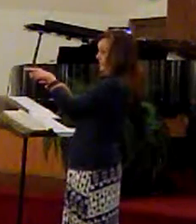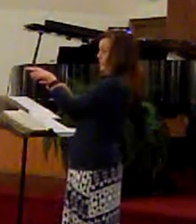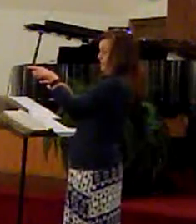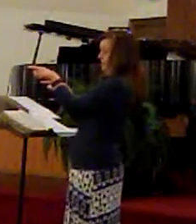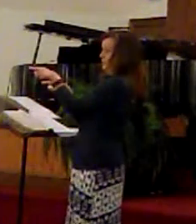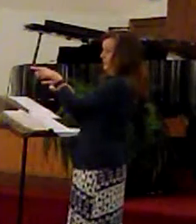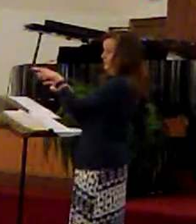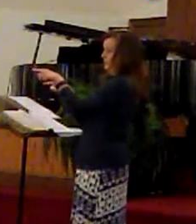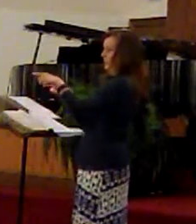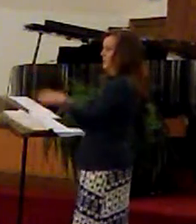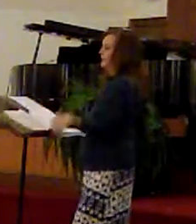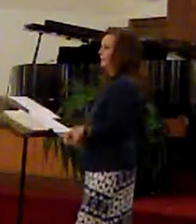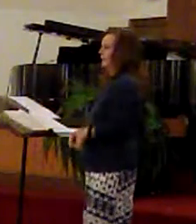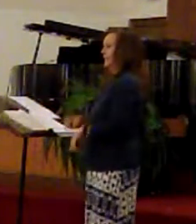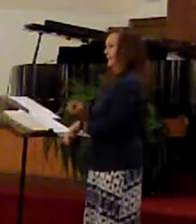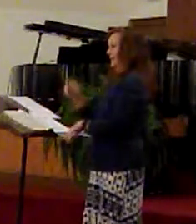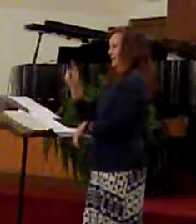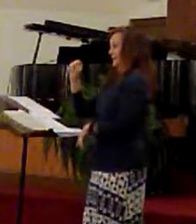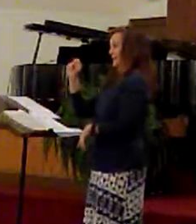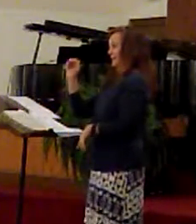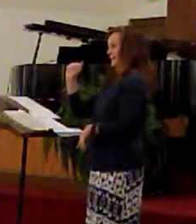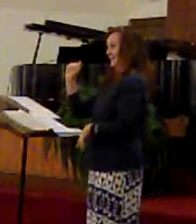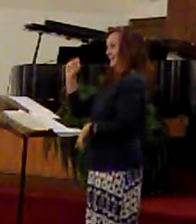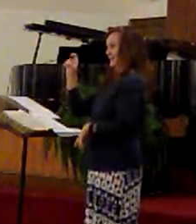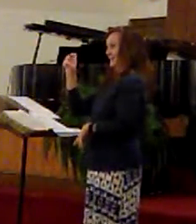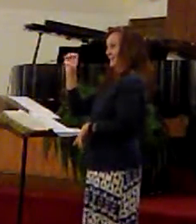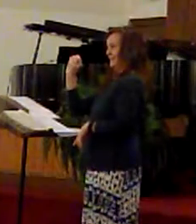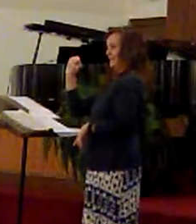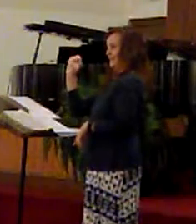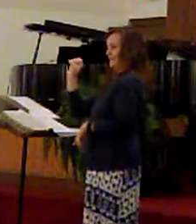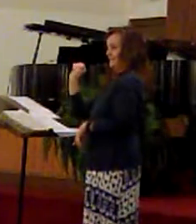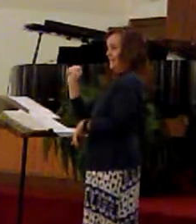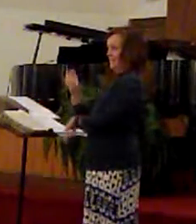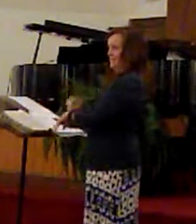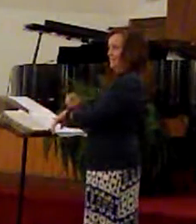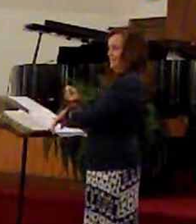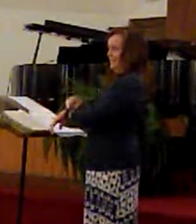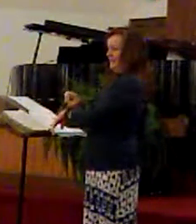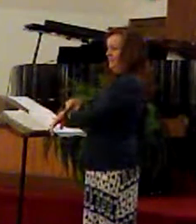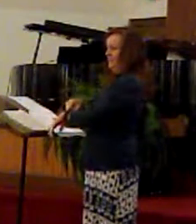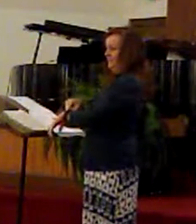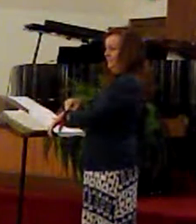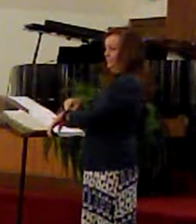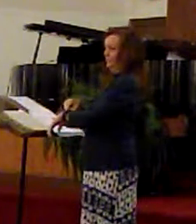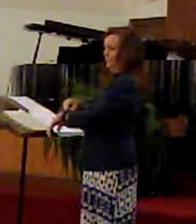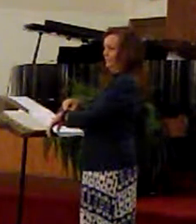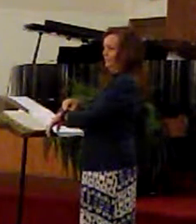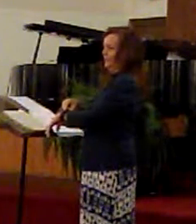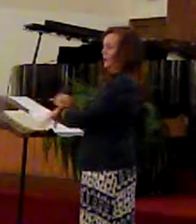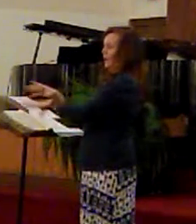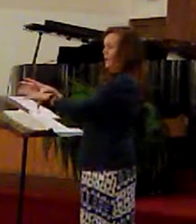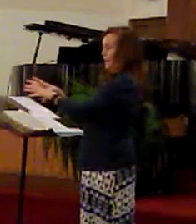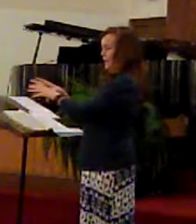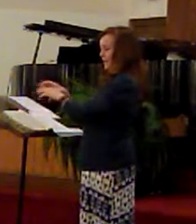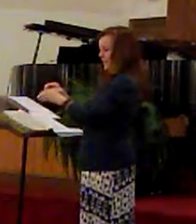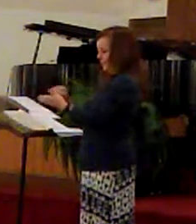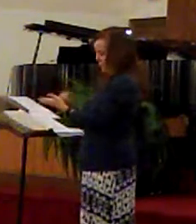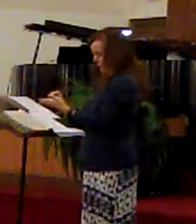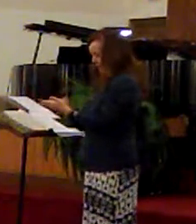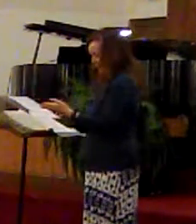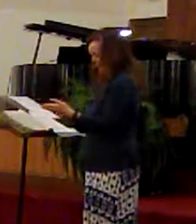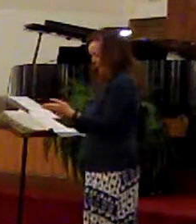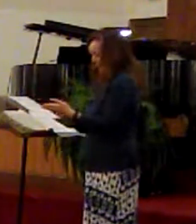Hey, it's tax season. I mean, it's a name we claim so we get a tax deduction in funds. So we get